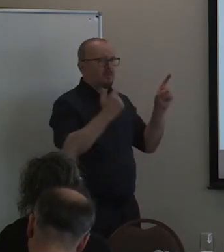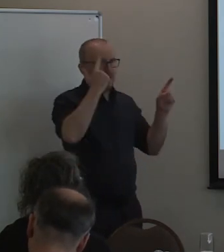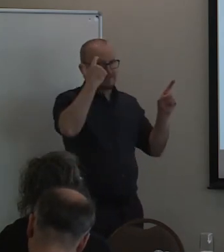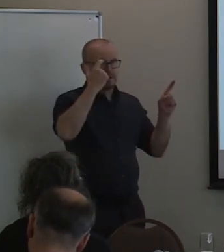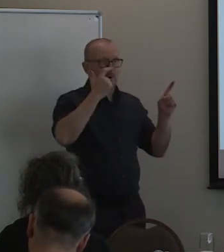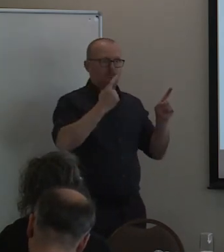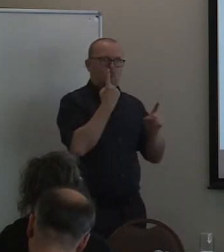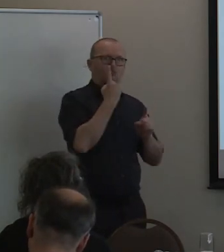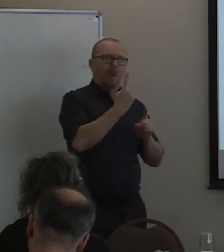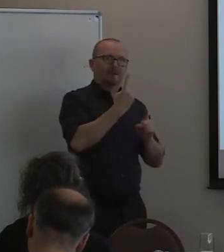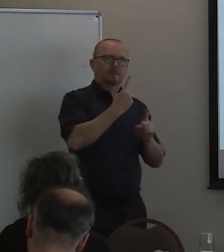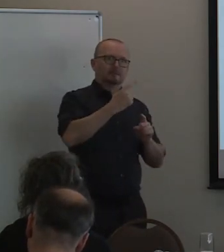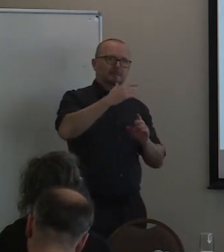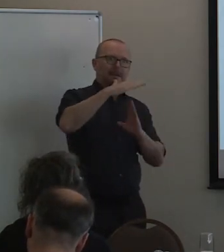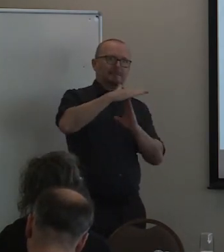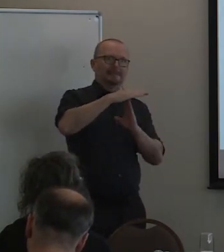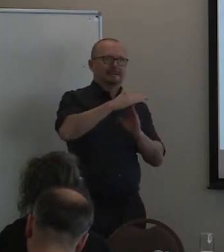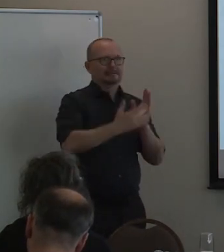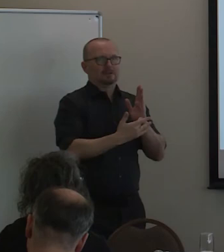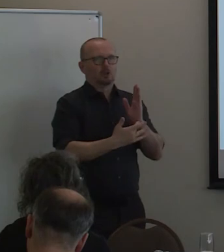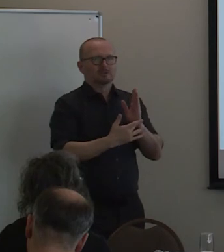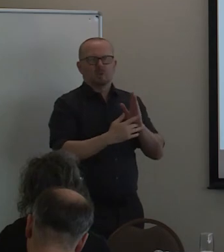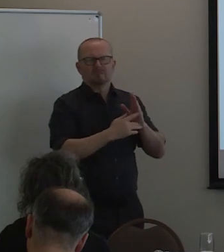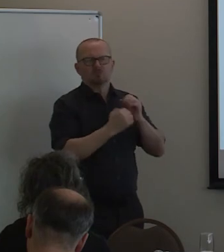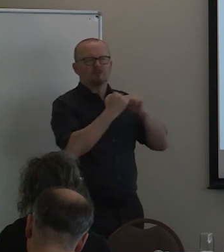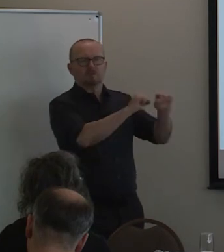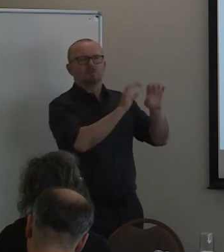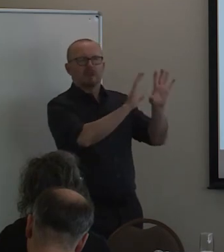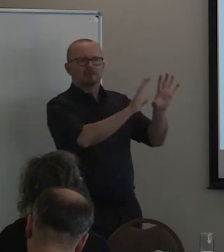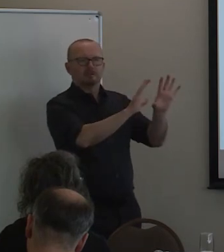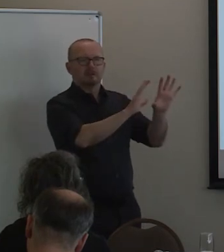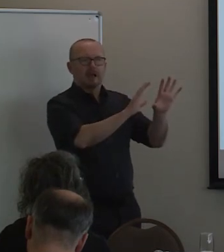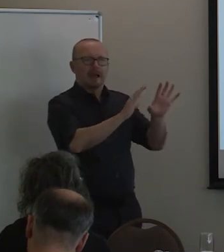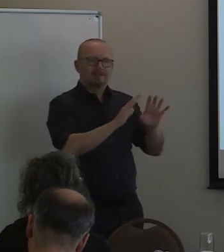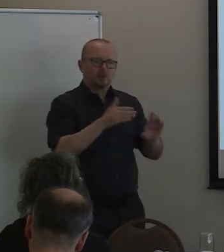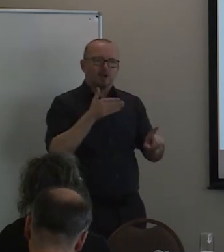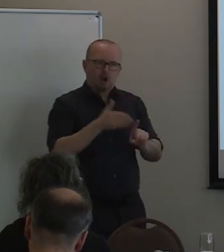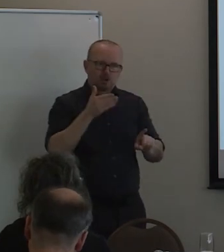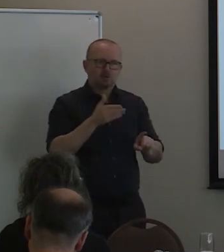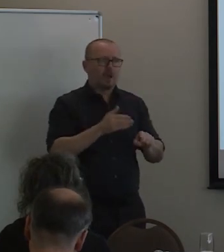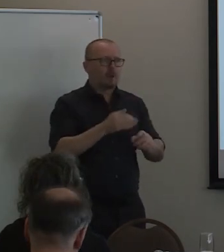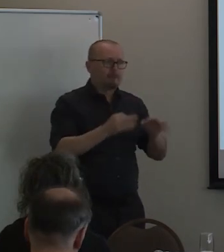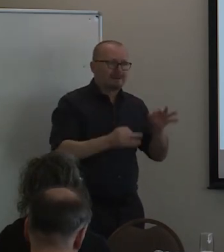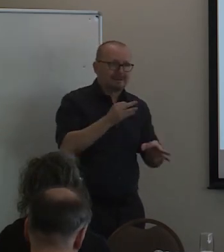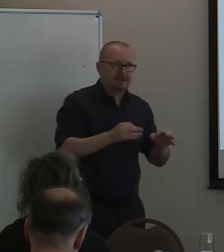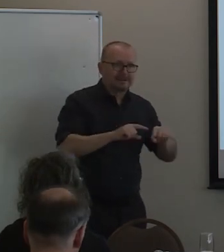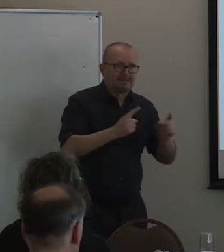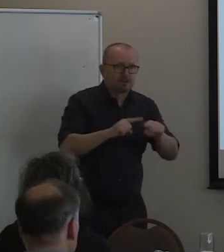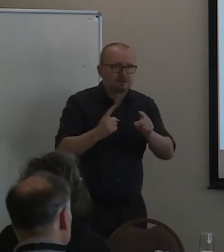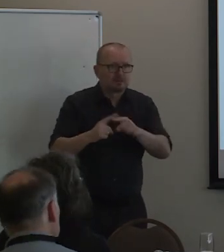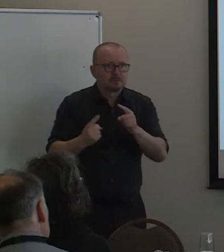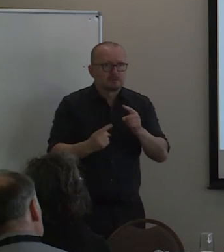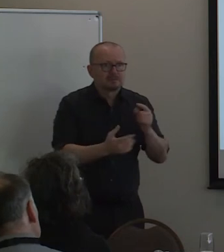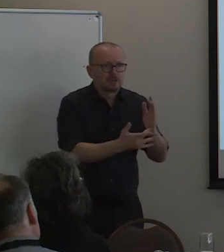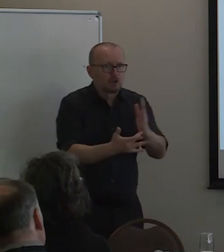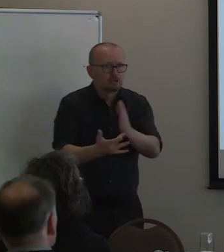tech and start to think about not only politically different technologies, but what might cosmologically different technologies look like, which